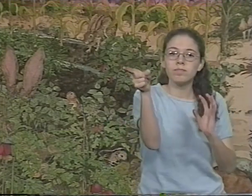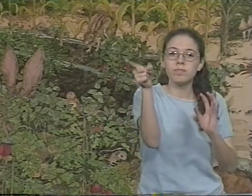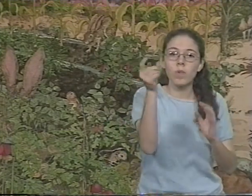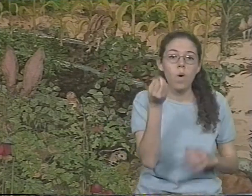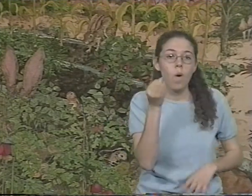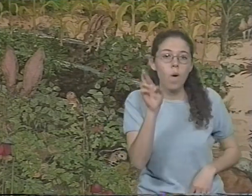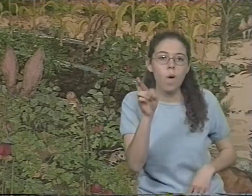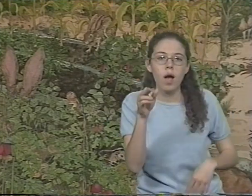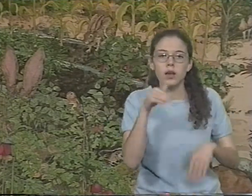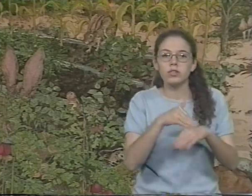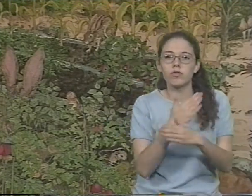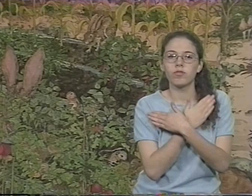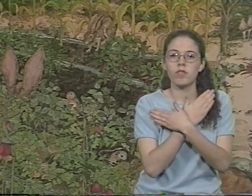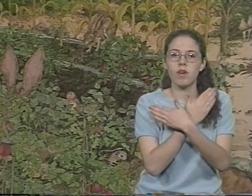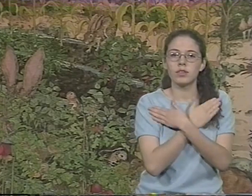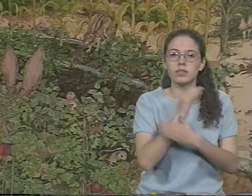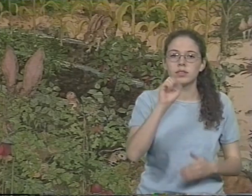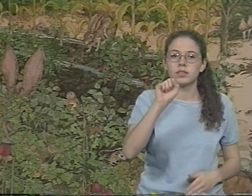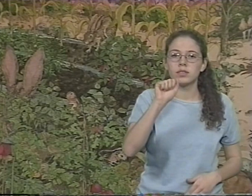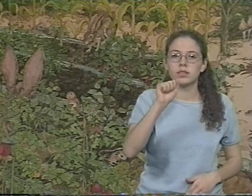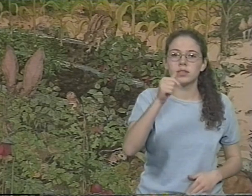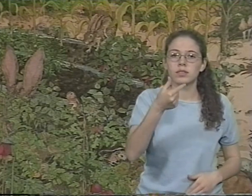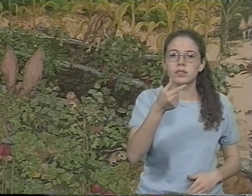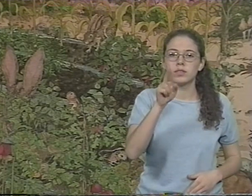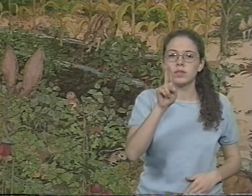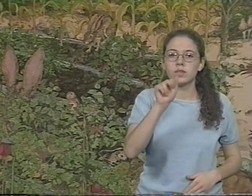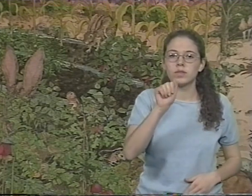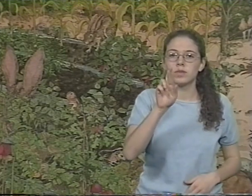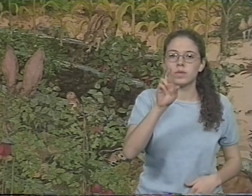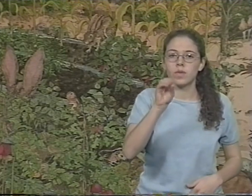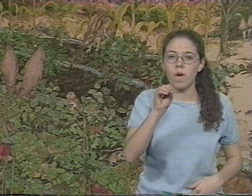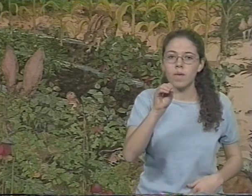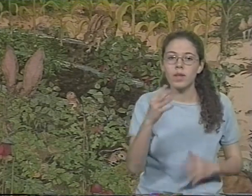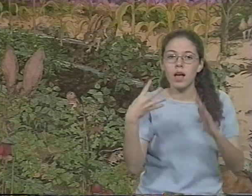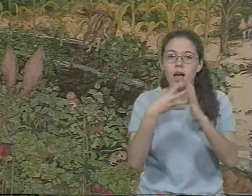a lone saguro before dropping down for a quick drink before nightfall.